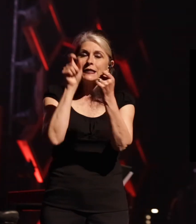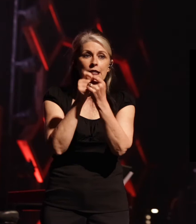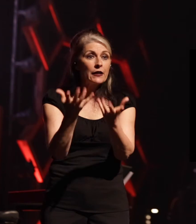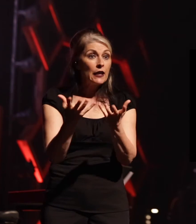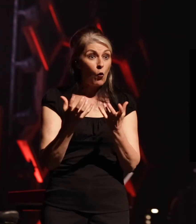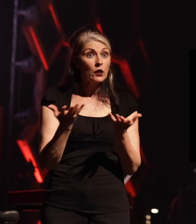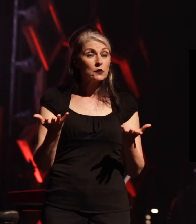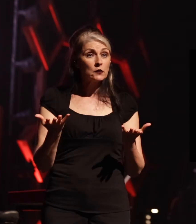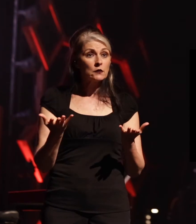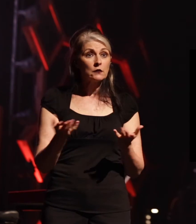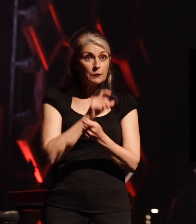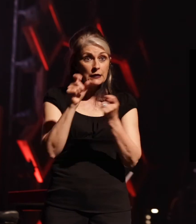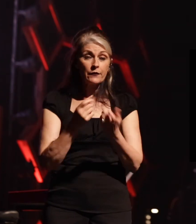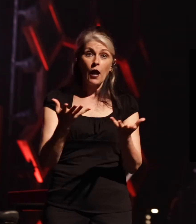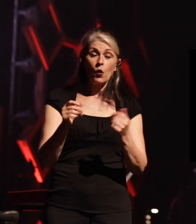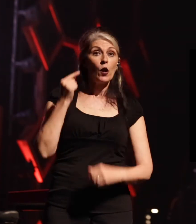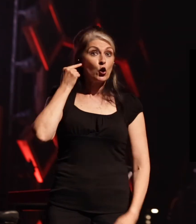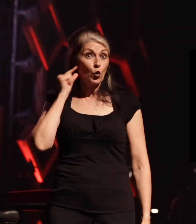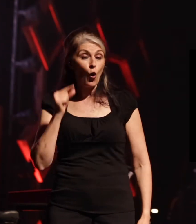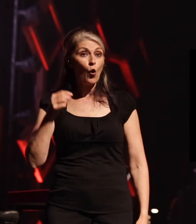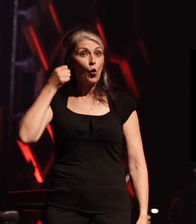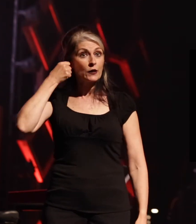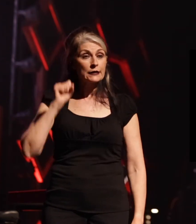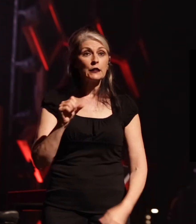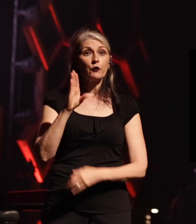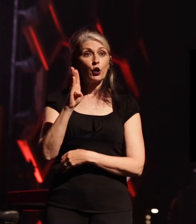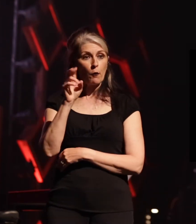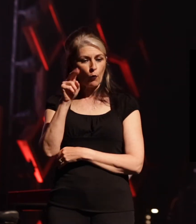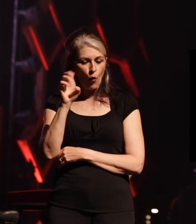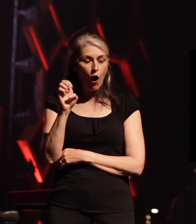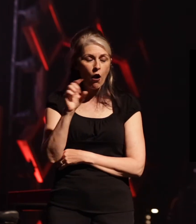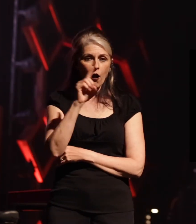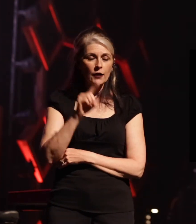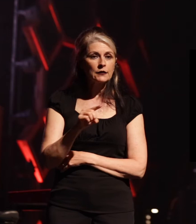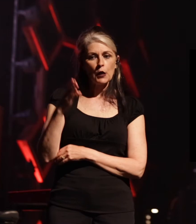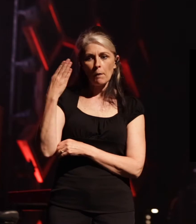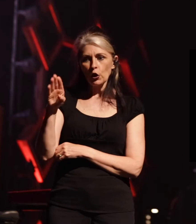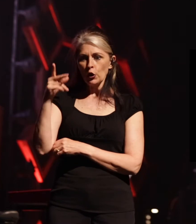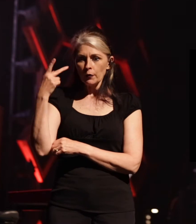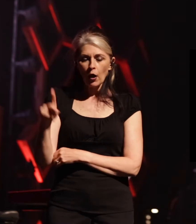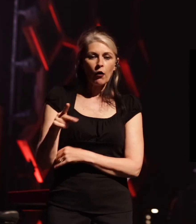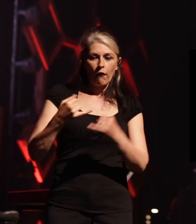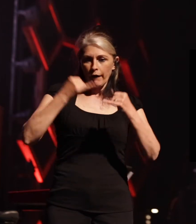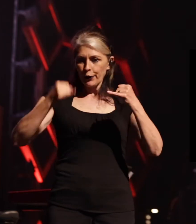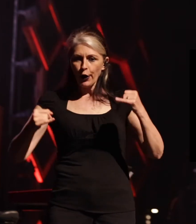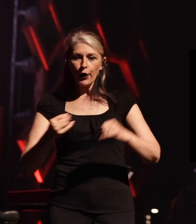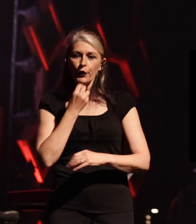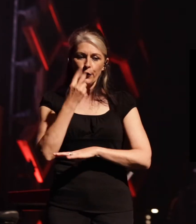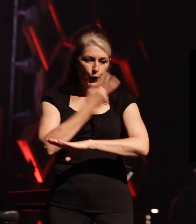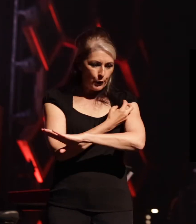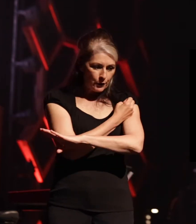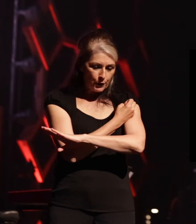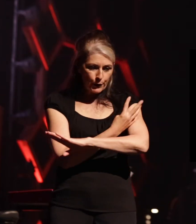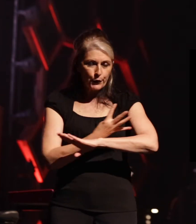know, I want gold and silver and bronze and blue and scarlet yarn and goat hair and ram skin, acacia wood,